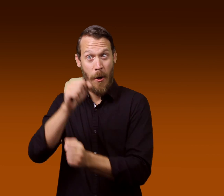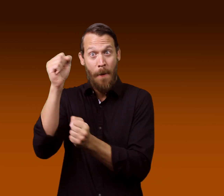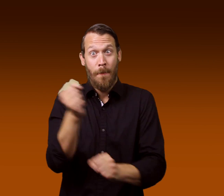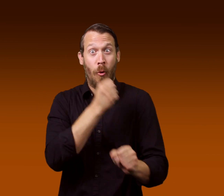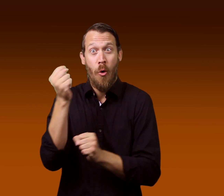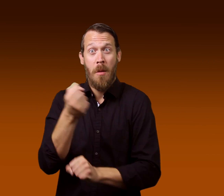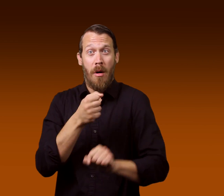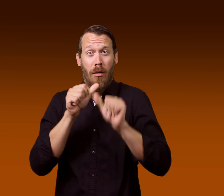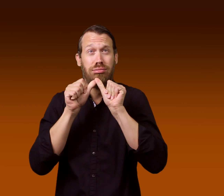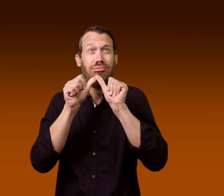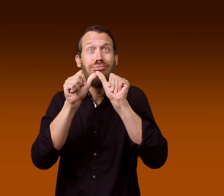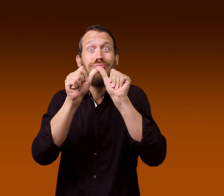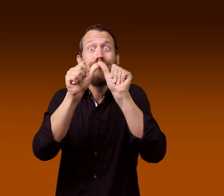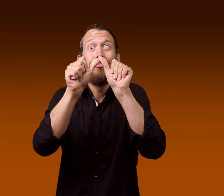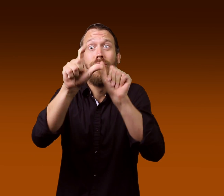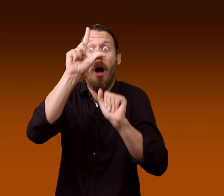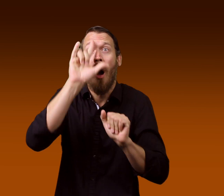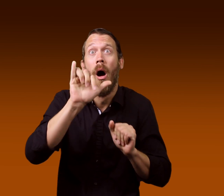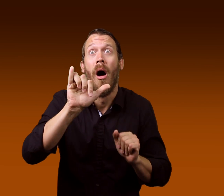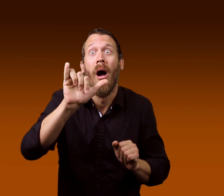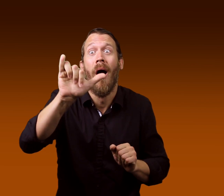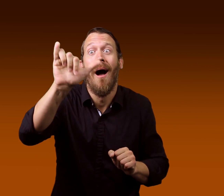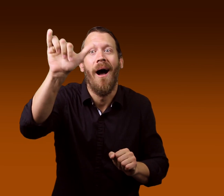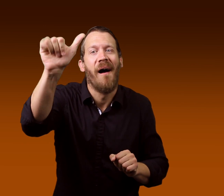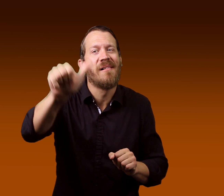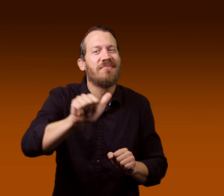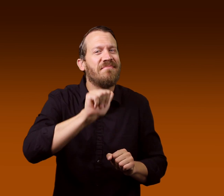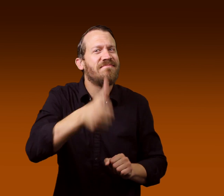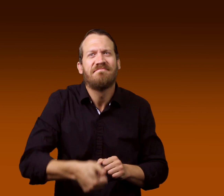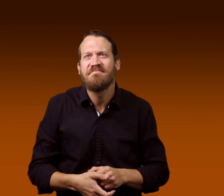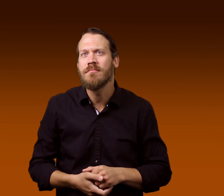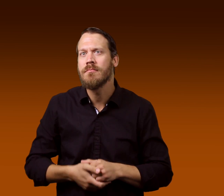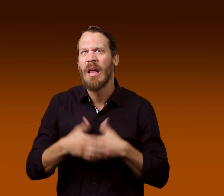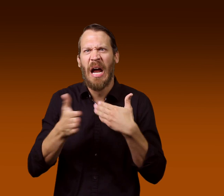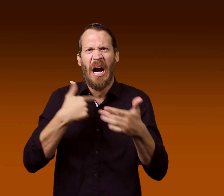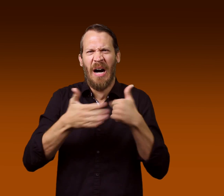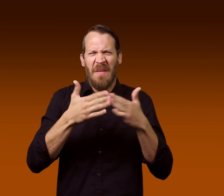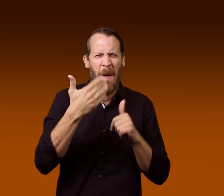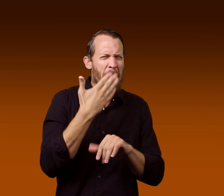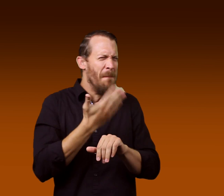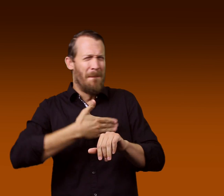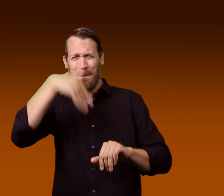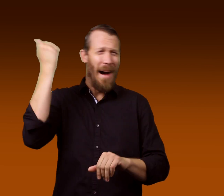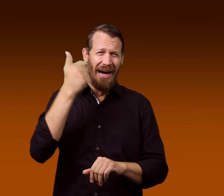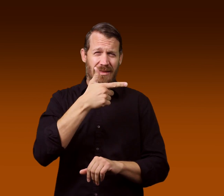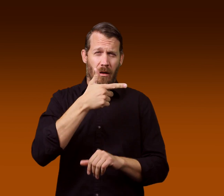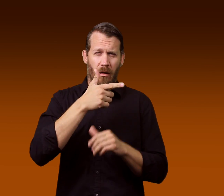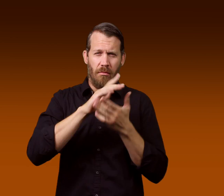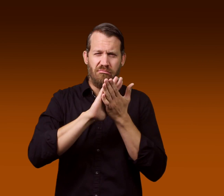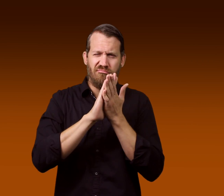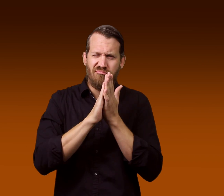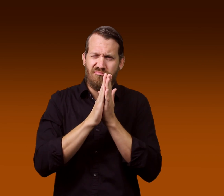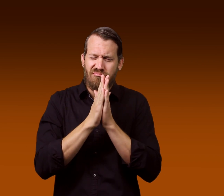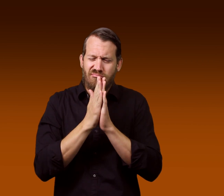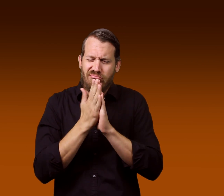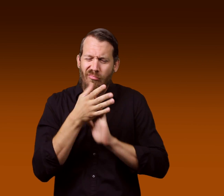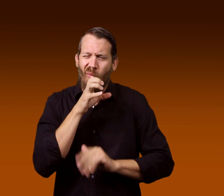Witches' brooms don't last forever. They grow old, and even the best of